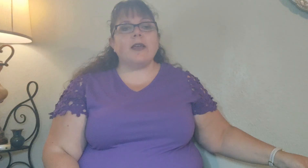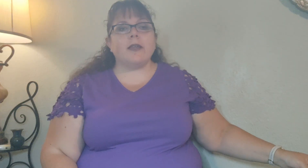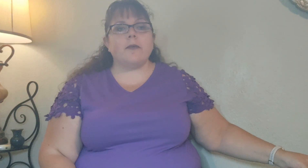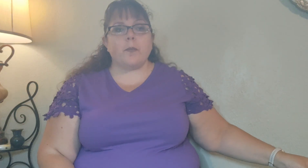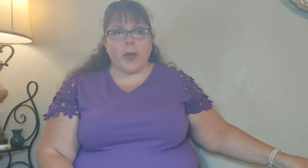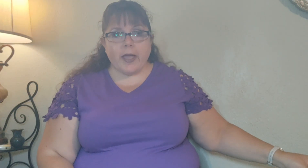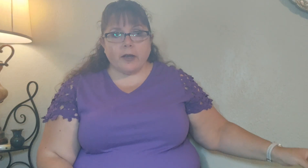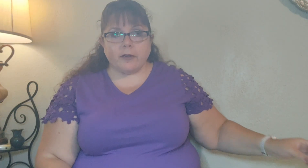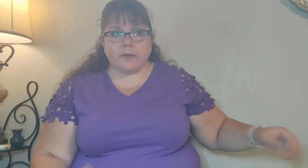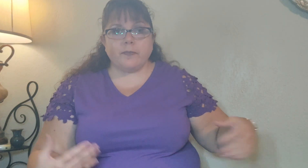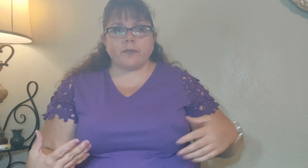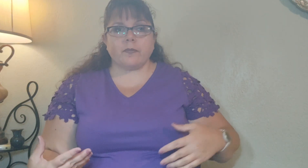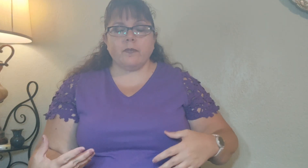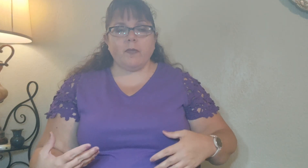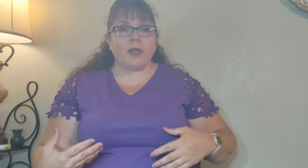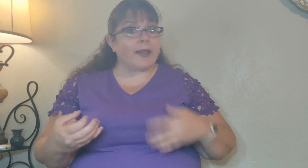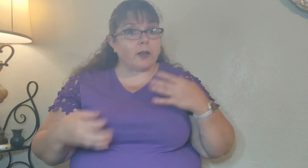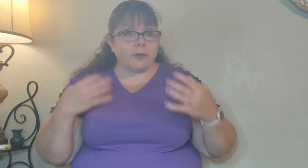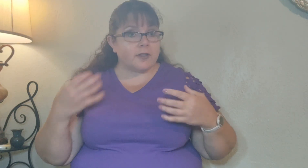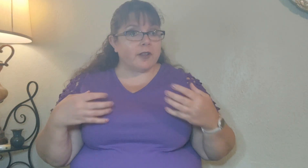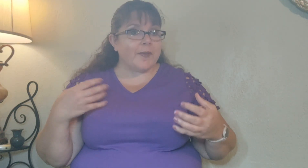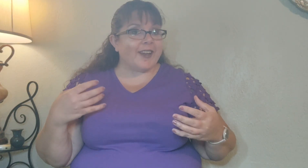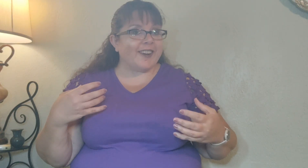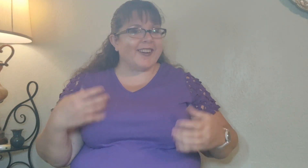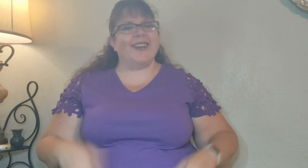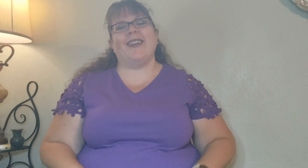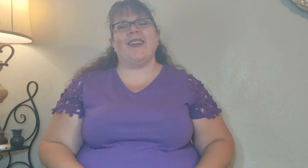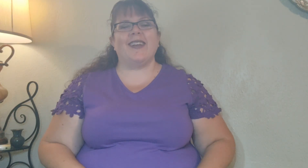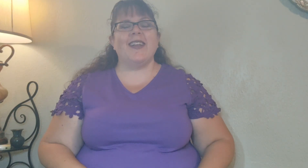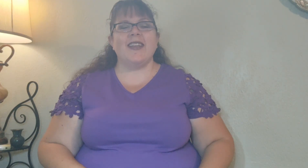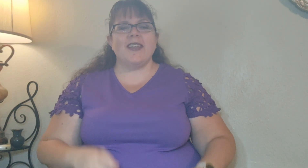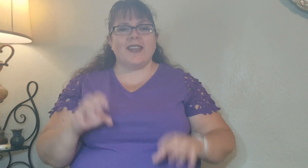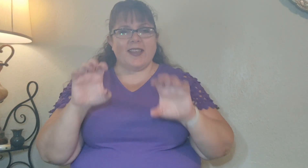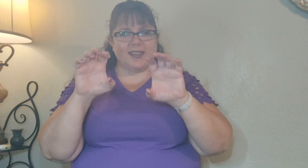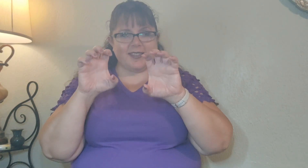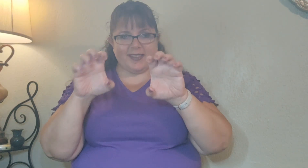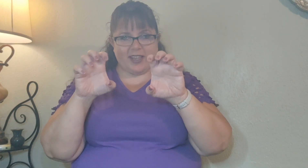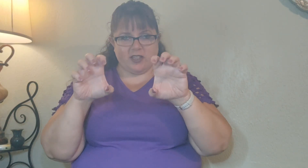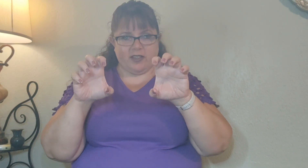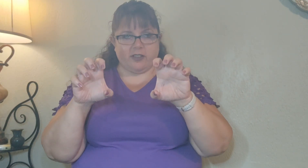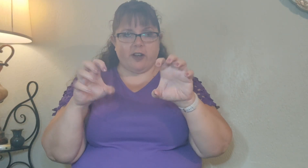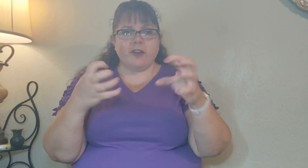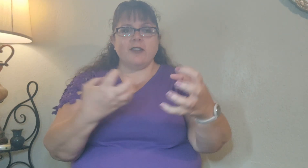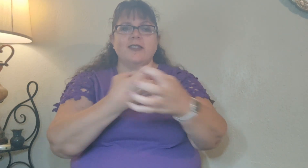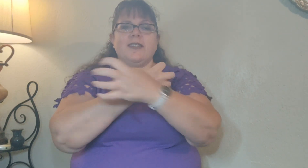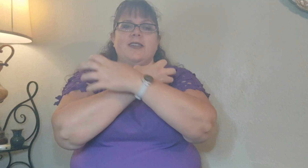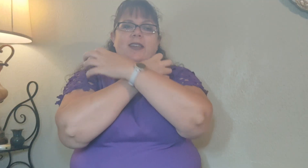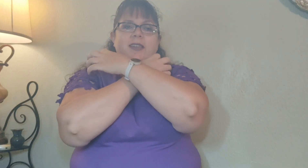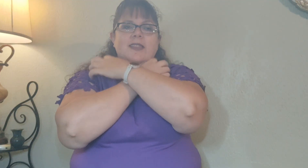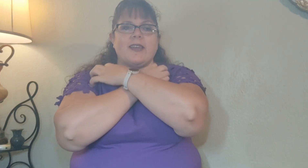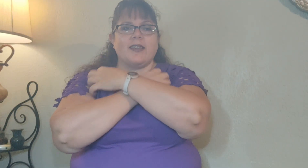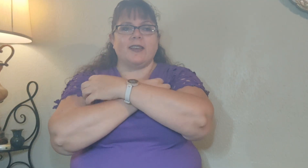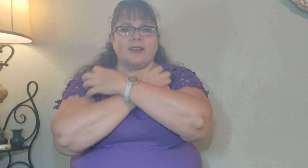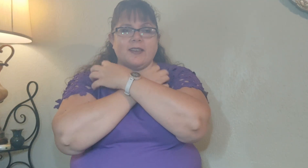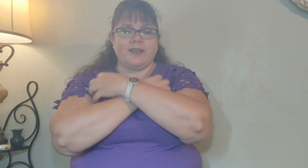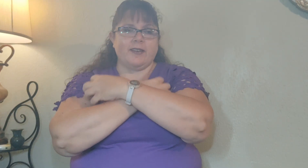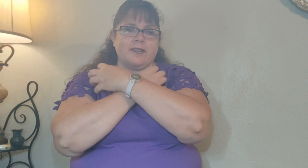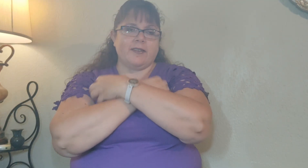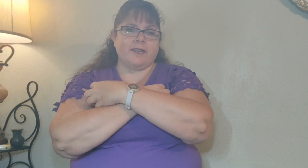And then bear, like a grizzly bear, is like the claws, and then